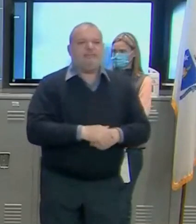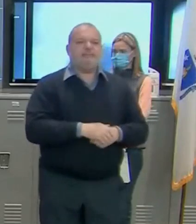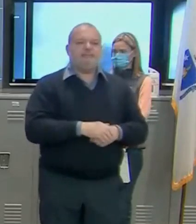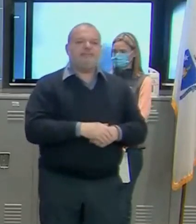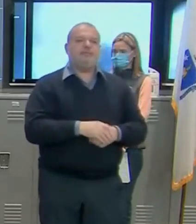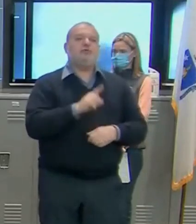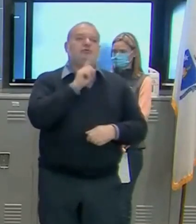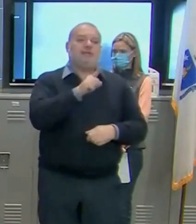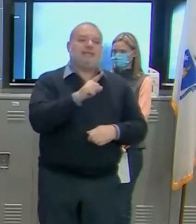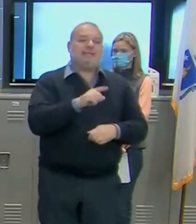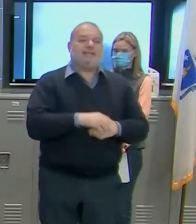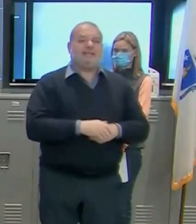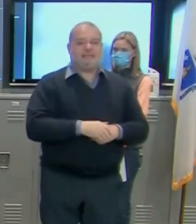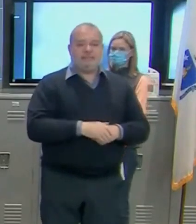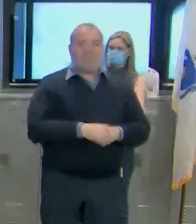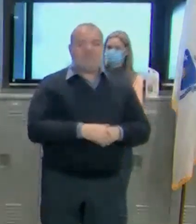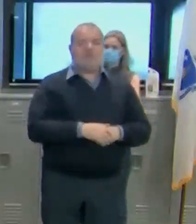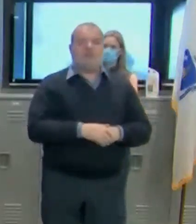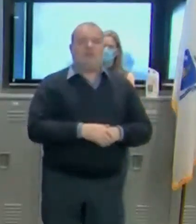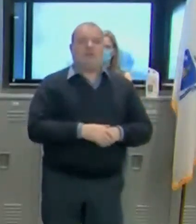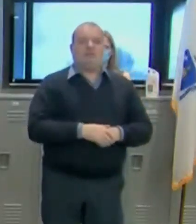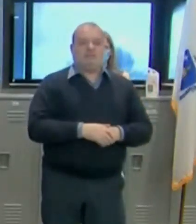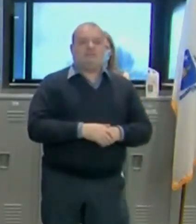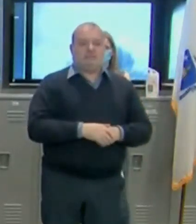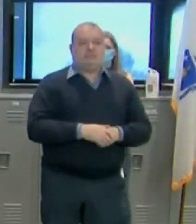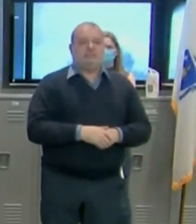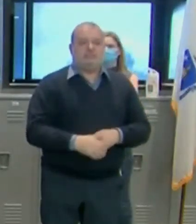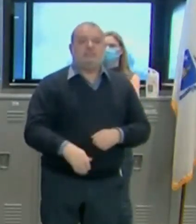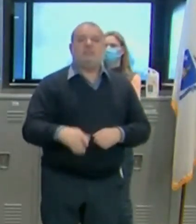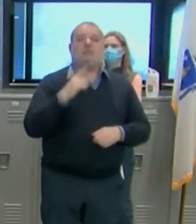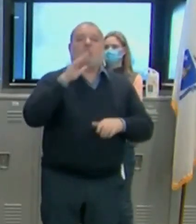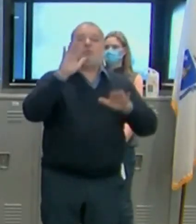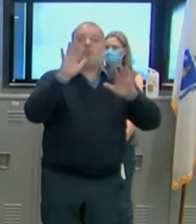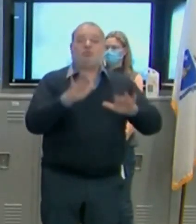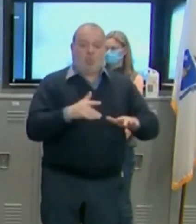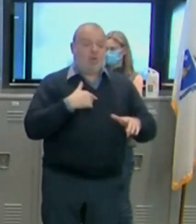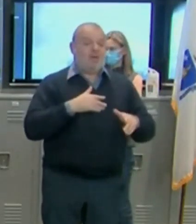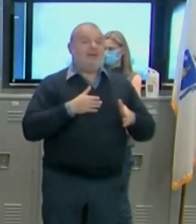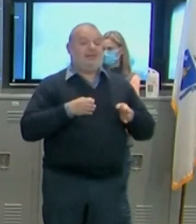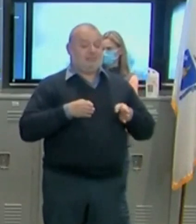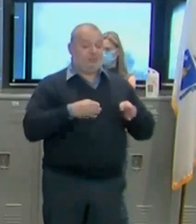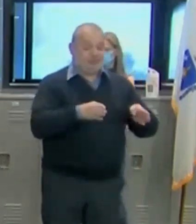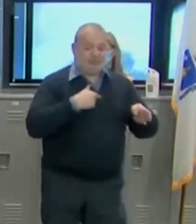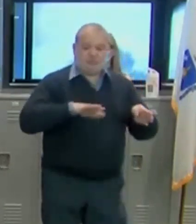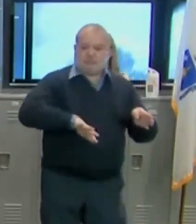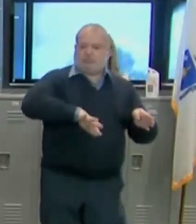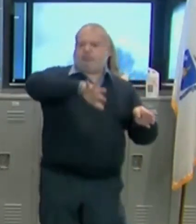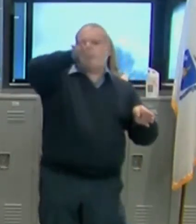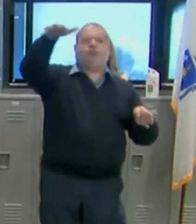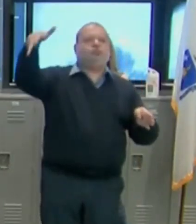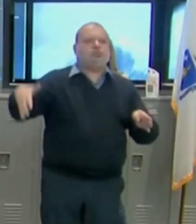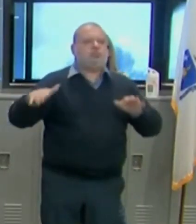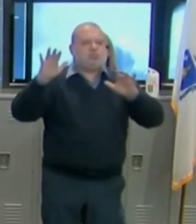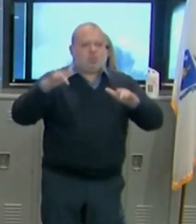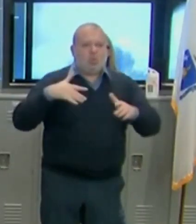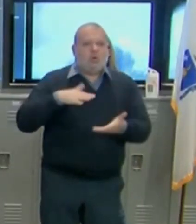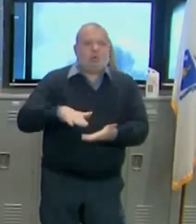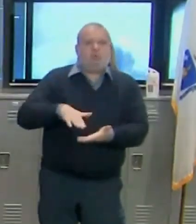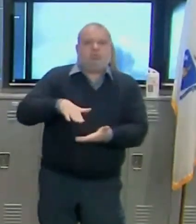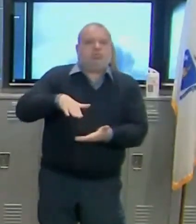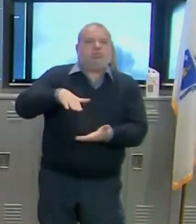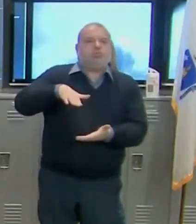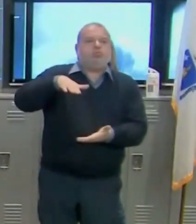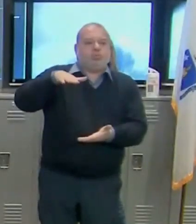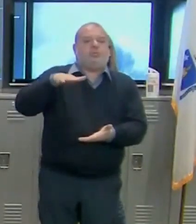other roadways that are in open areas where winds can develop quickly. We expect that drifting will continue to be problematic throughout this evening and